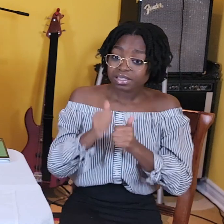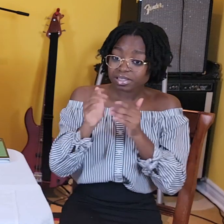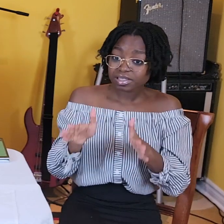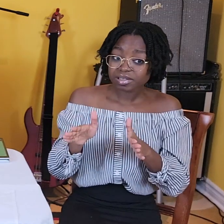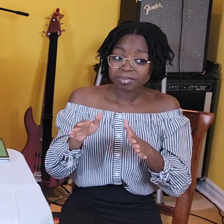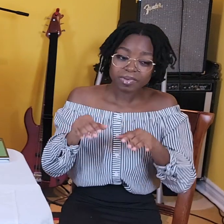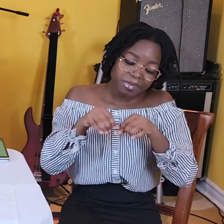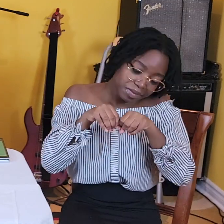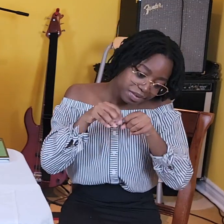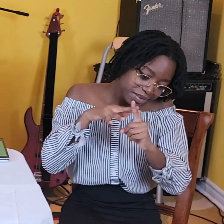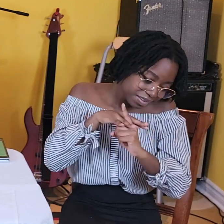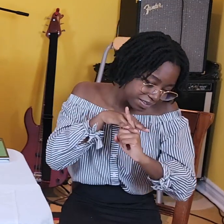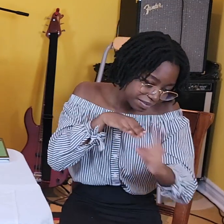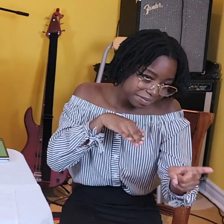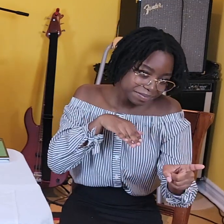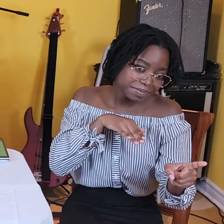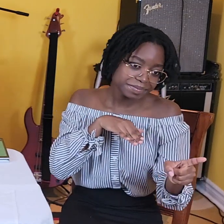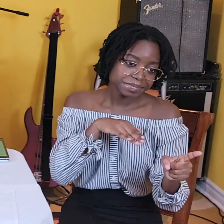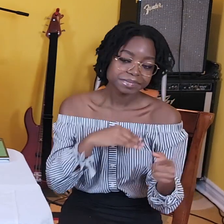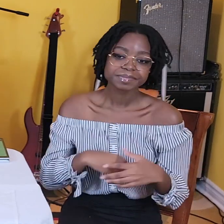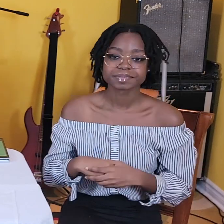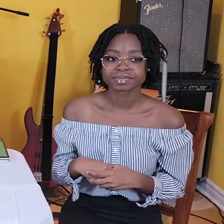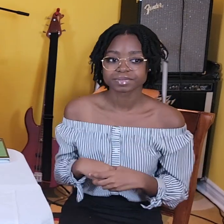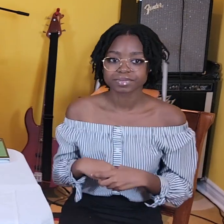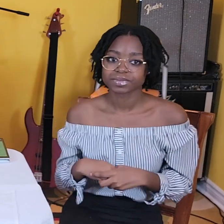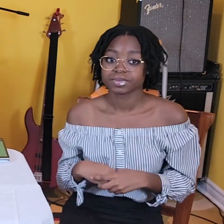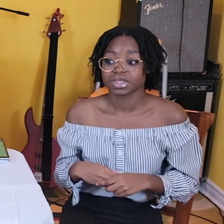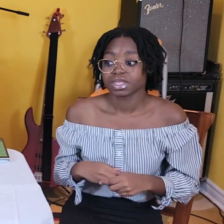Look at it again. It's a whole lot here.